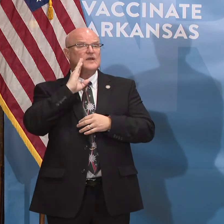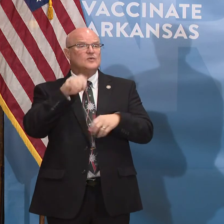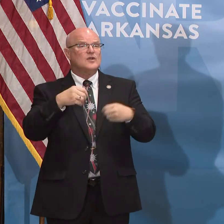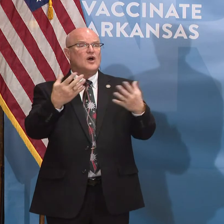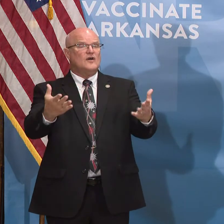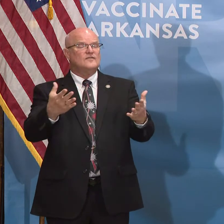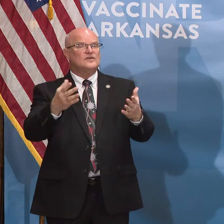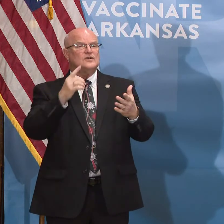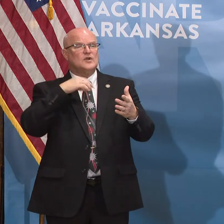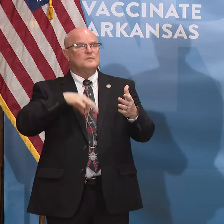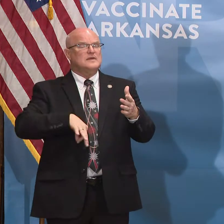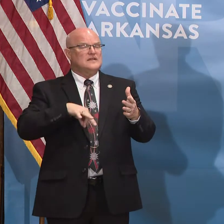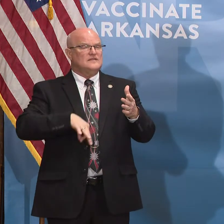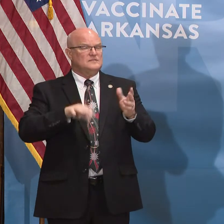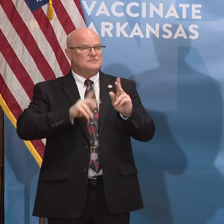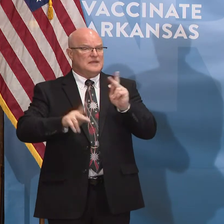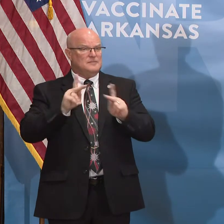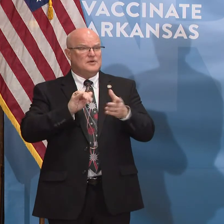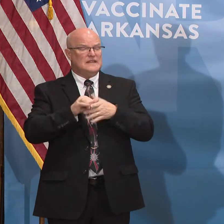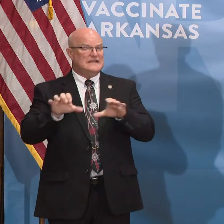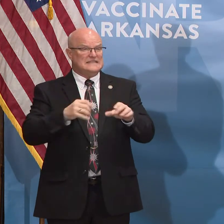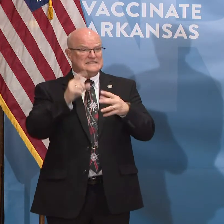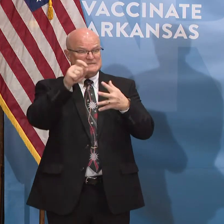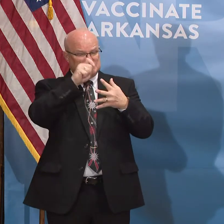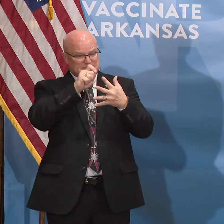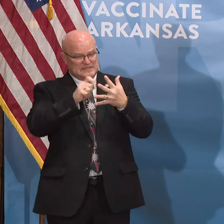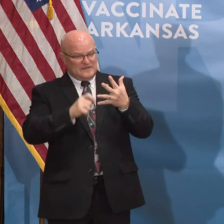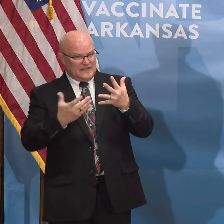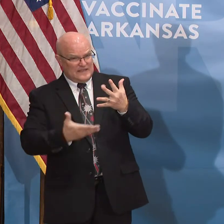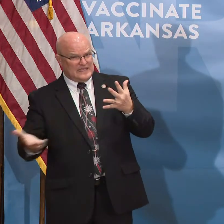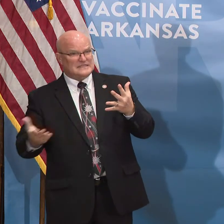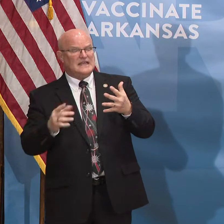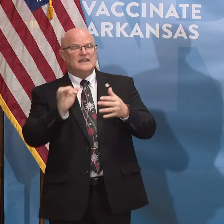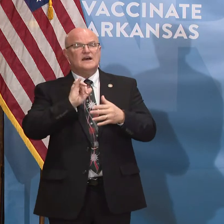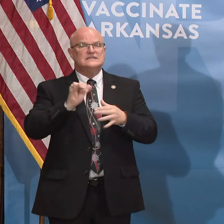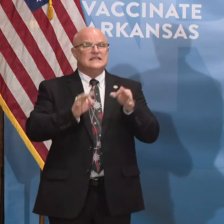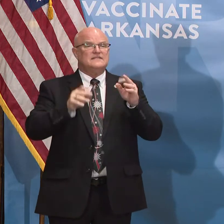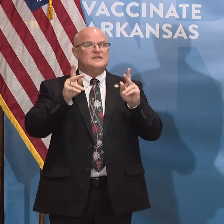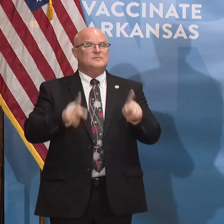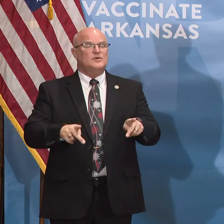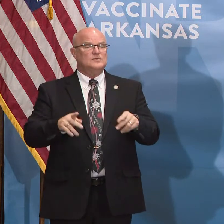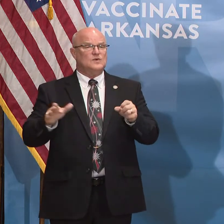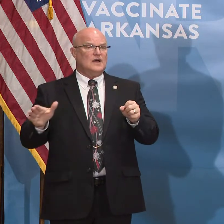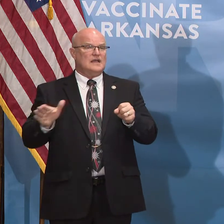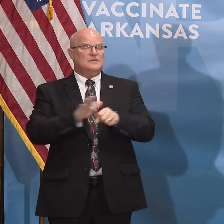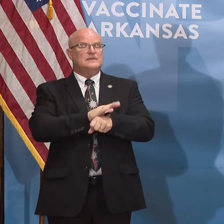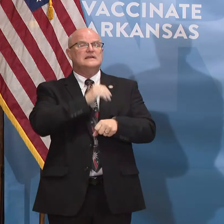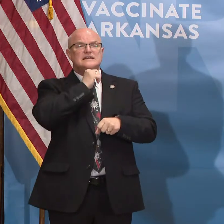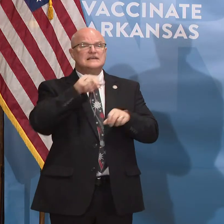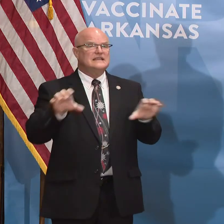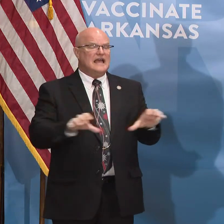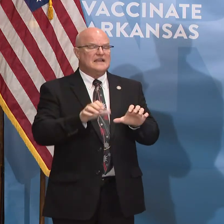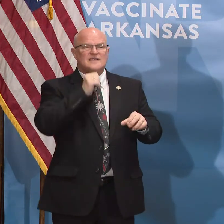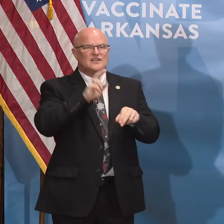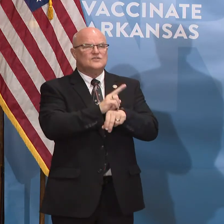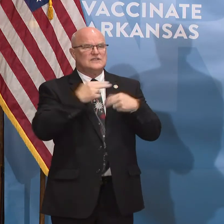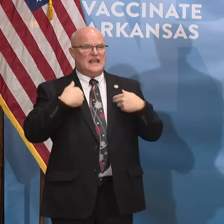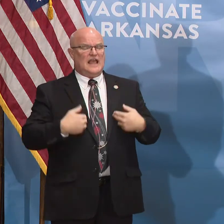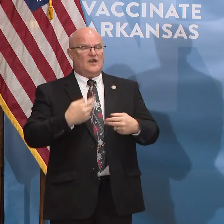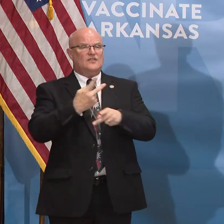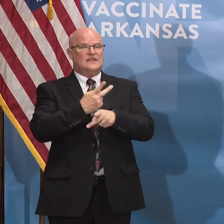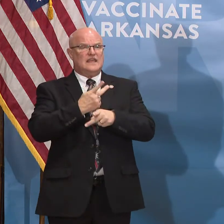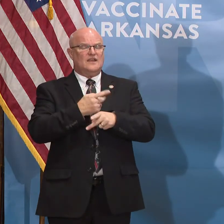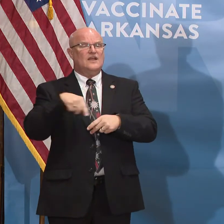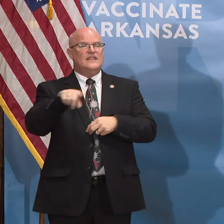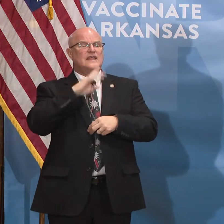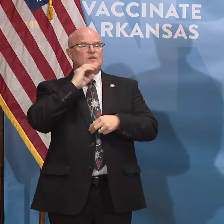offer to beneficiaries if they did certain things, and also said that if beneficiaries were completely inactive, like weren't using their health care plan at all,